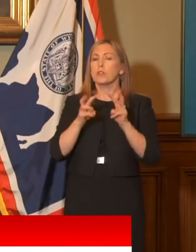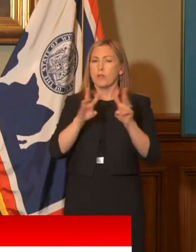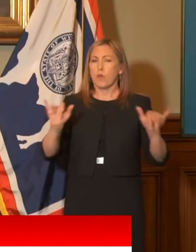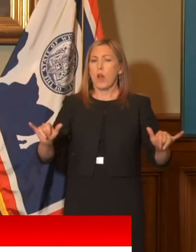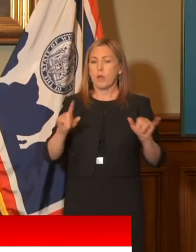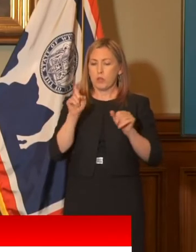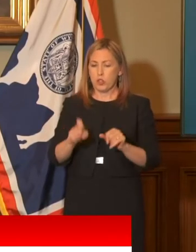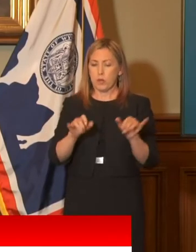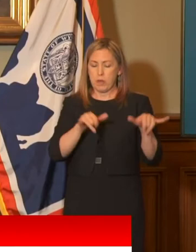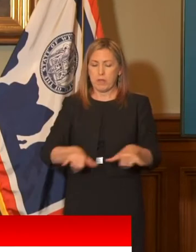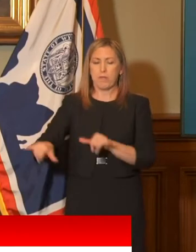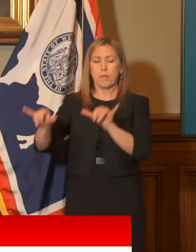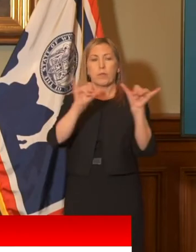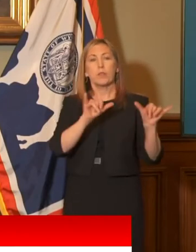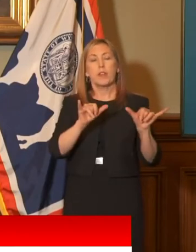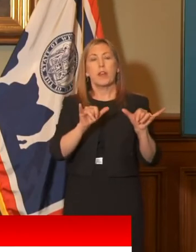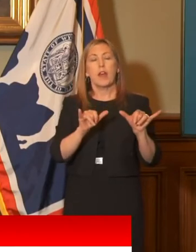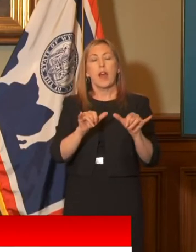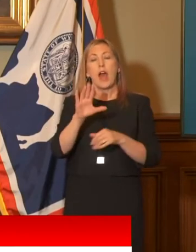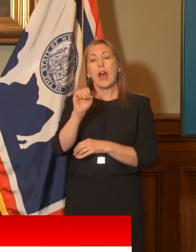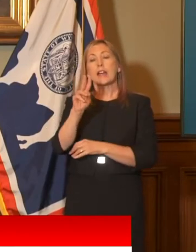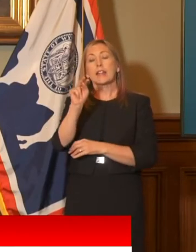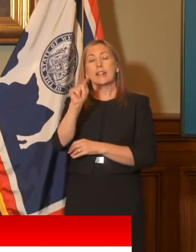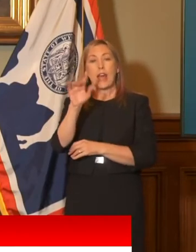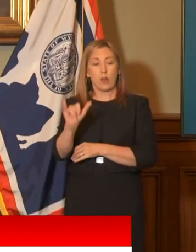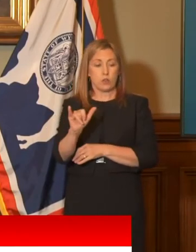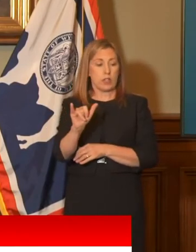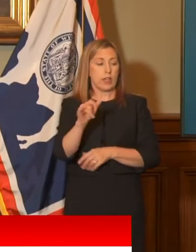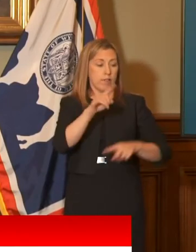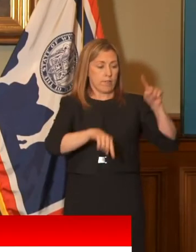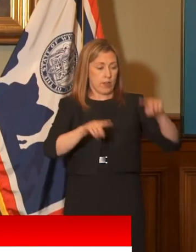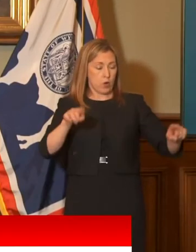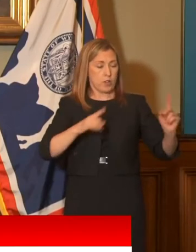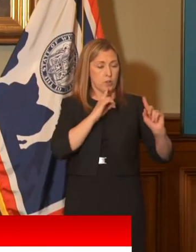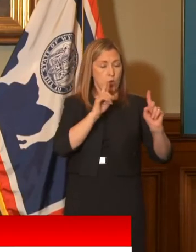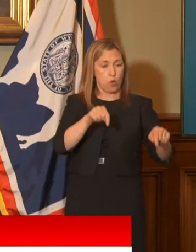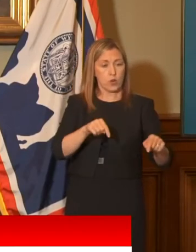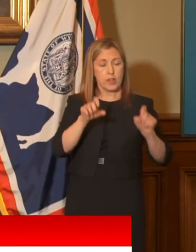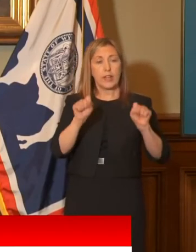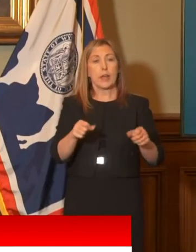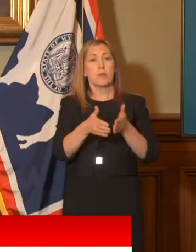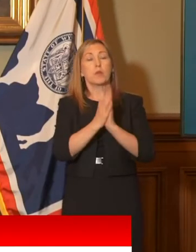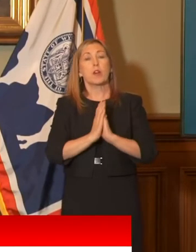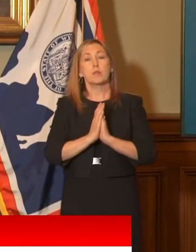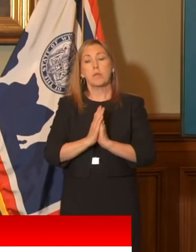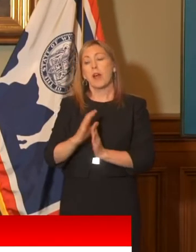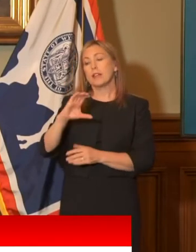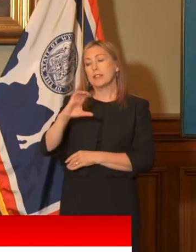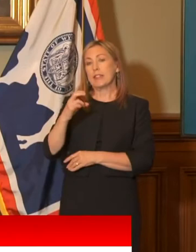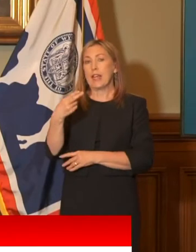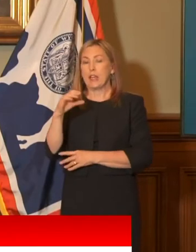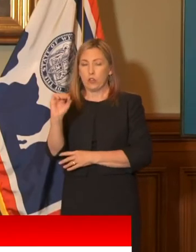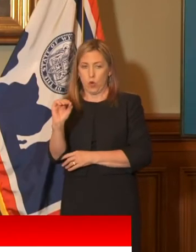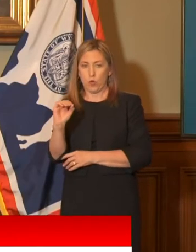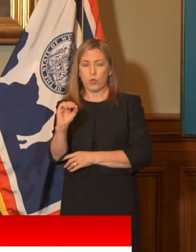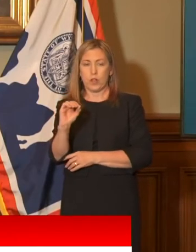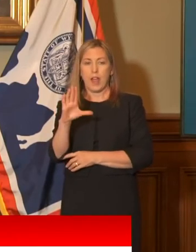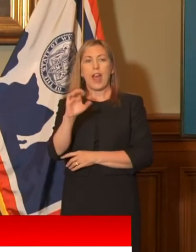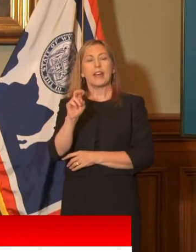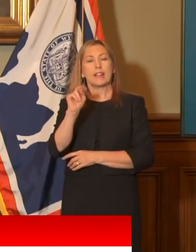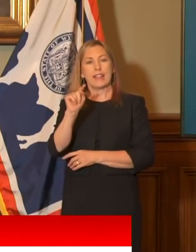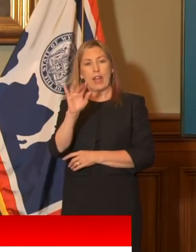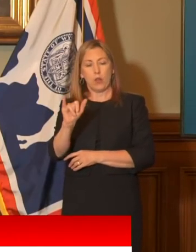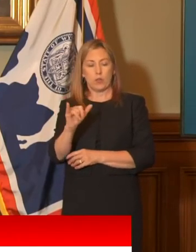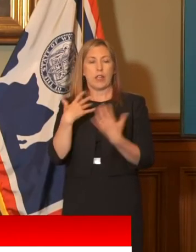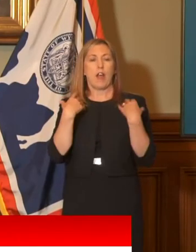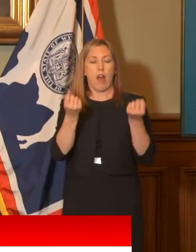point. Countywide variance orders may be requested by county health officers after working with people within their communities and with county data